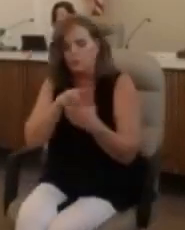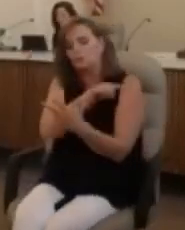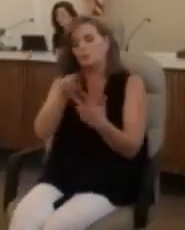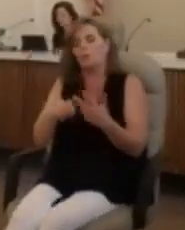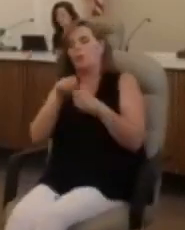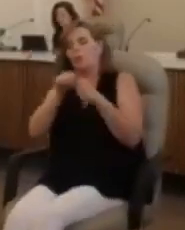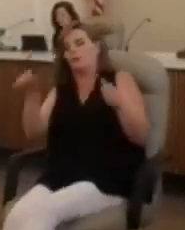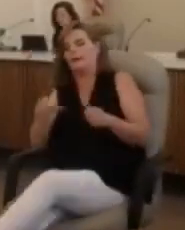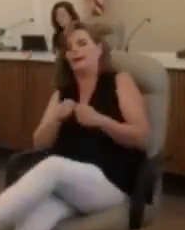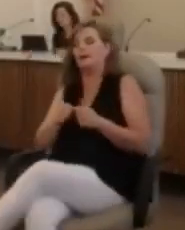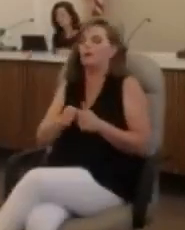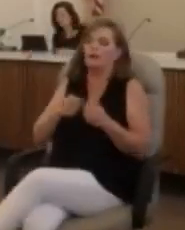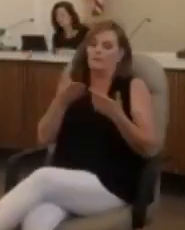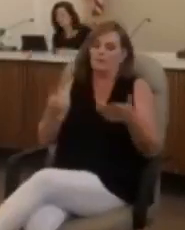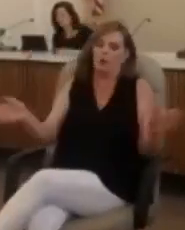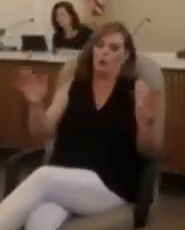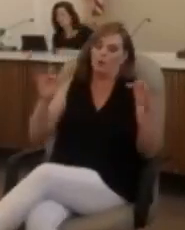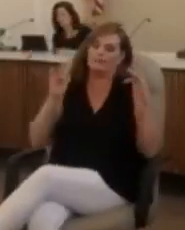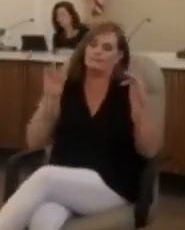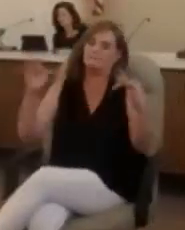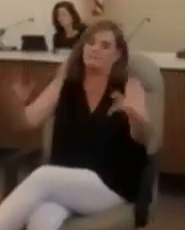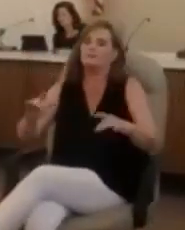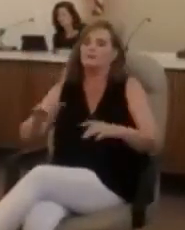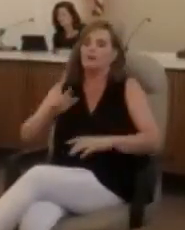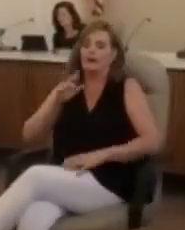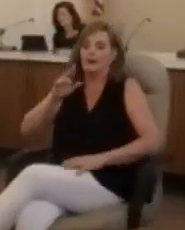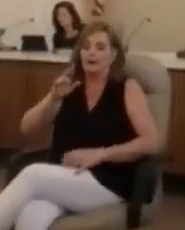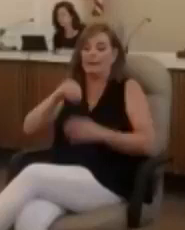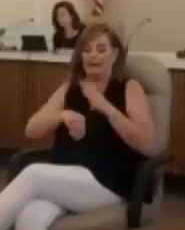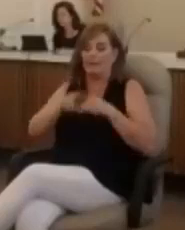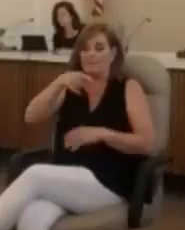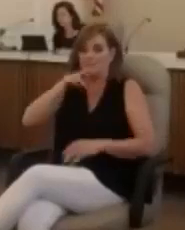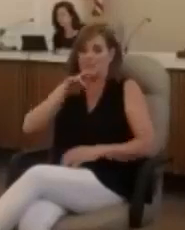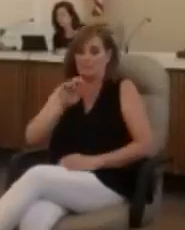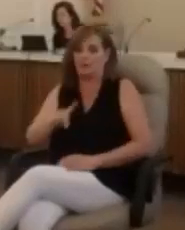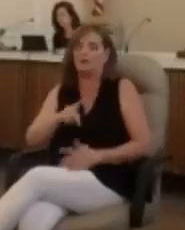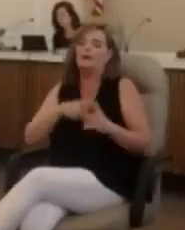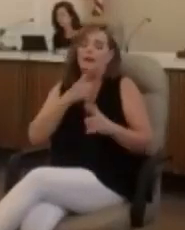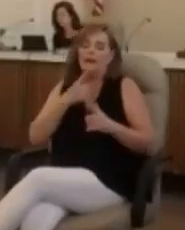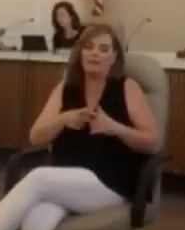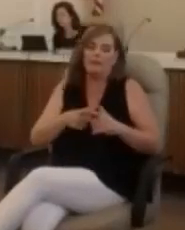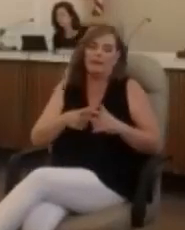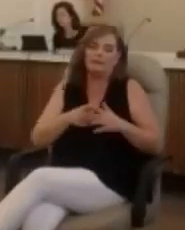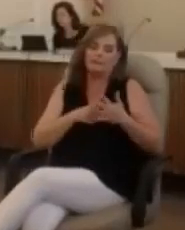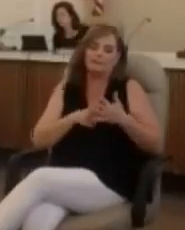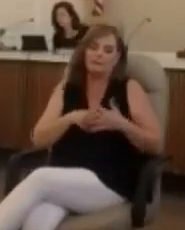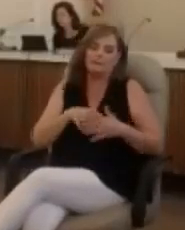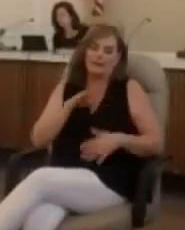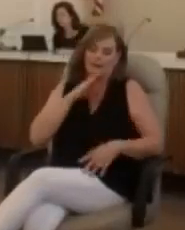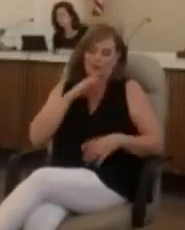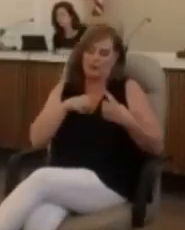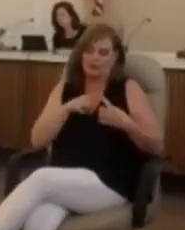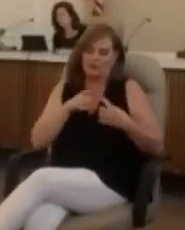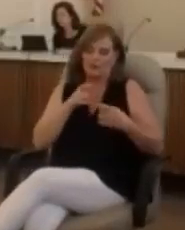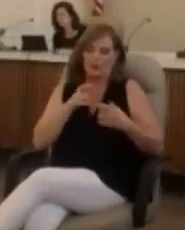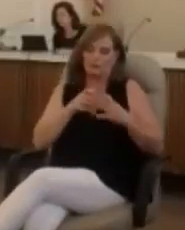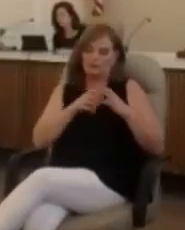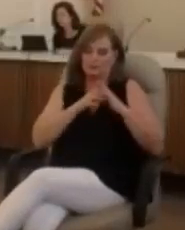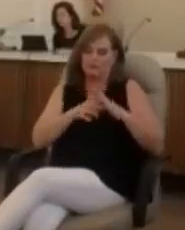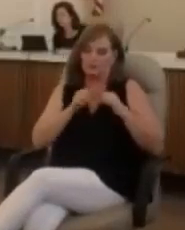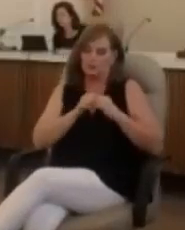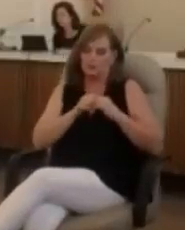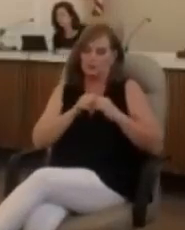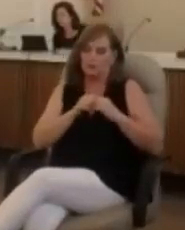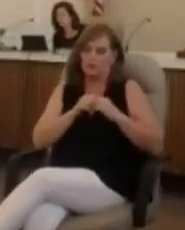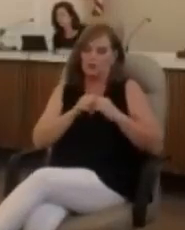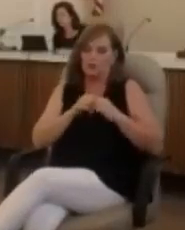open space, and the park area. And it then talks about how, with respect to the land offering,